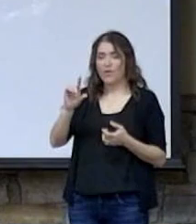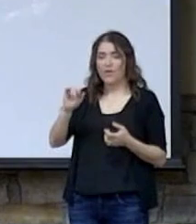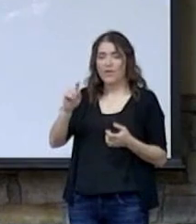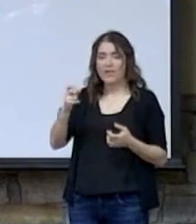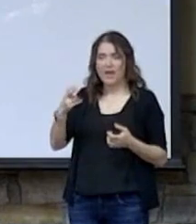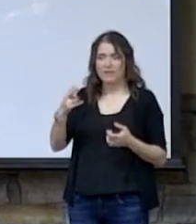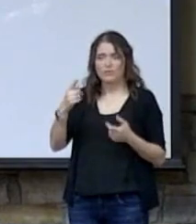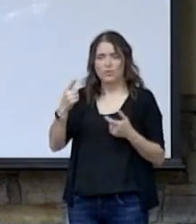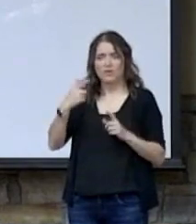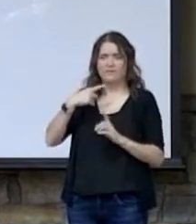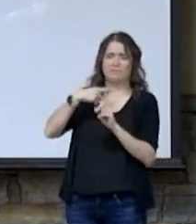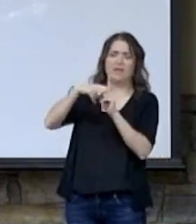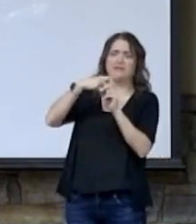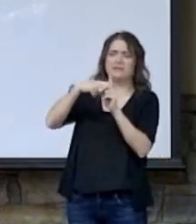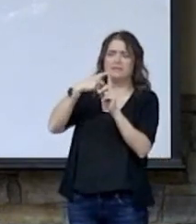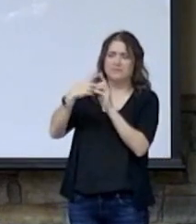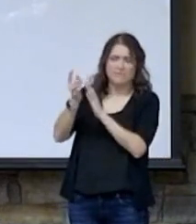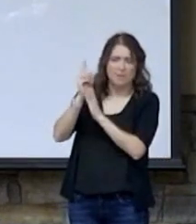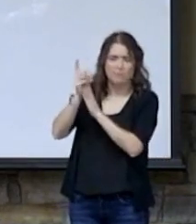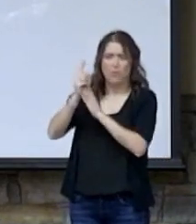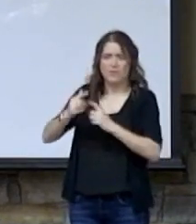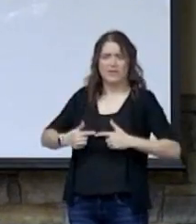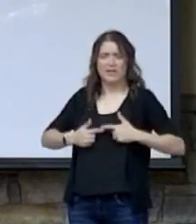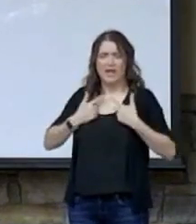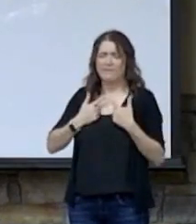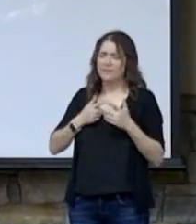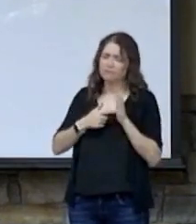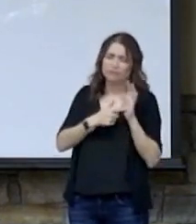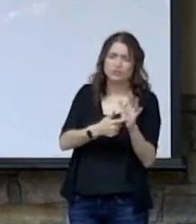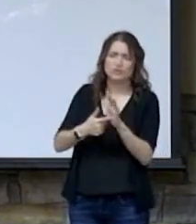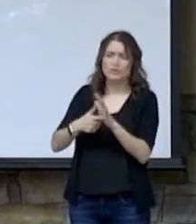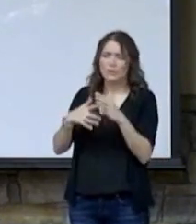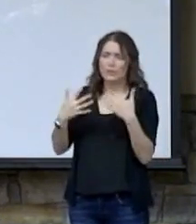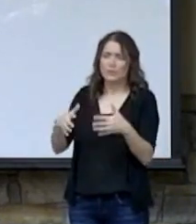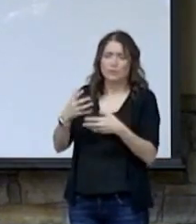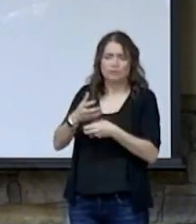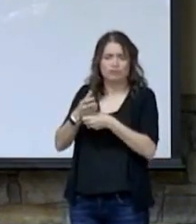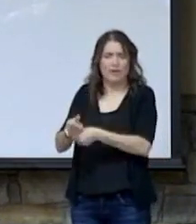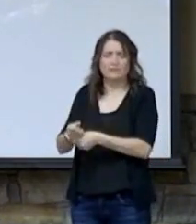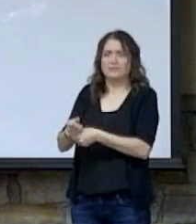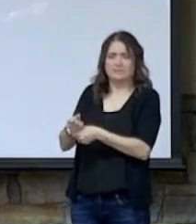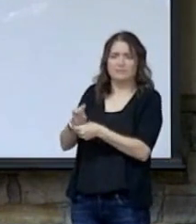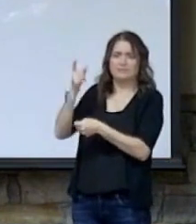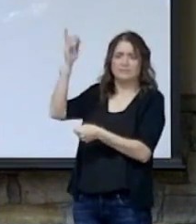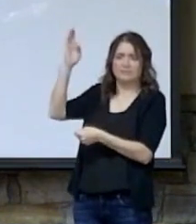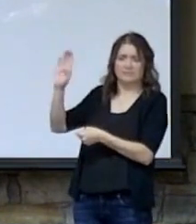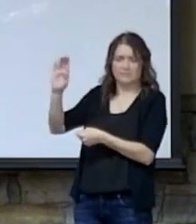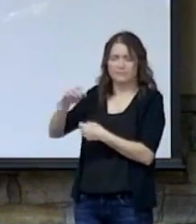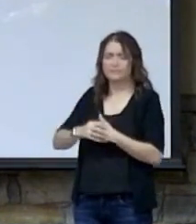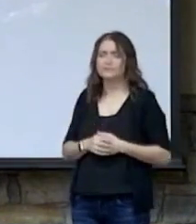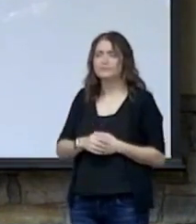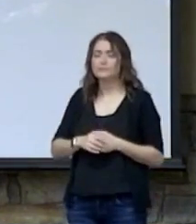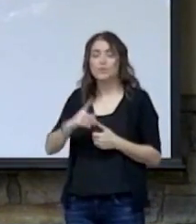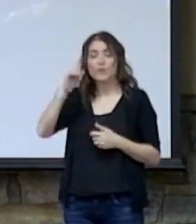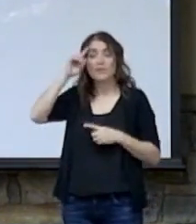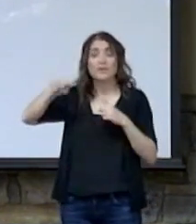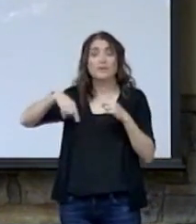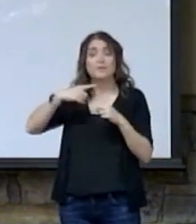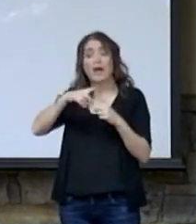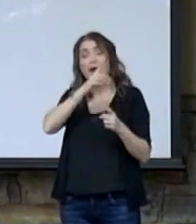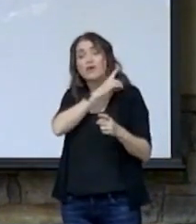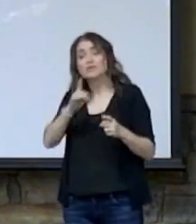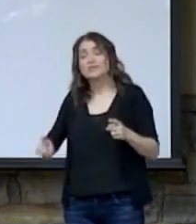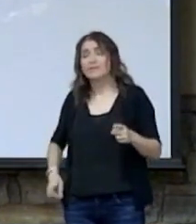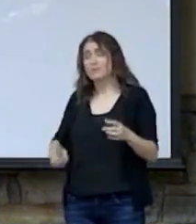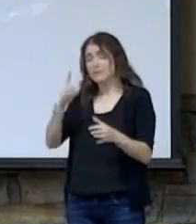where he displayed this incredible trust and confidence in God. We think about how David was faithful in terms